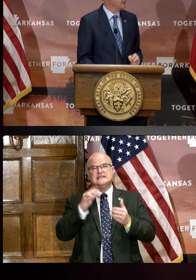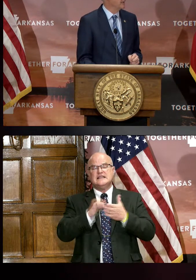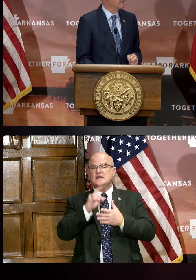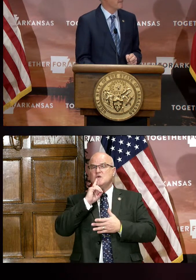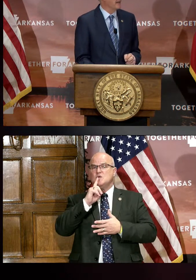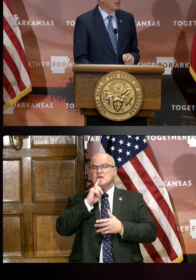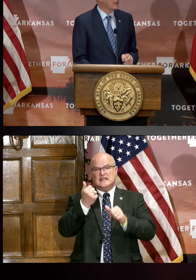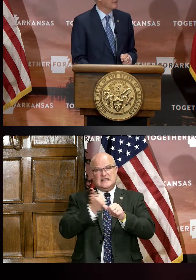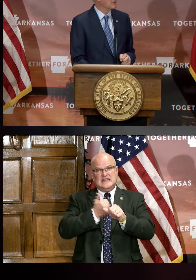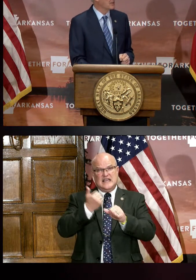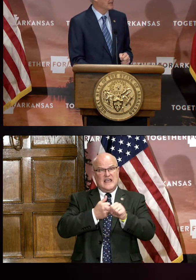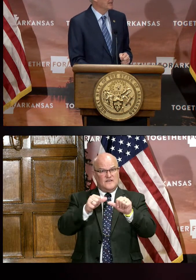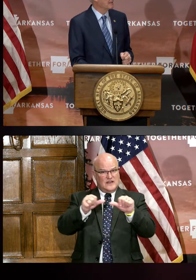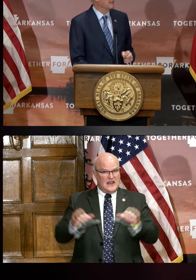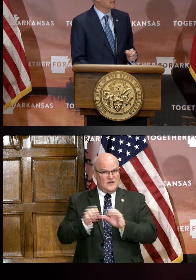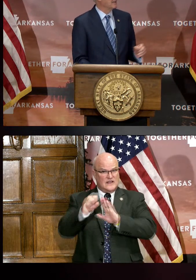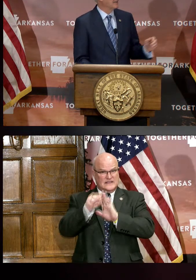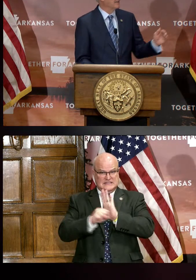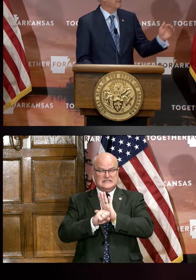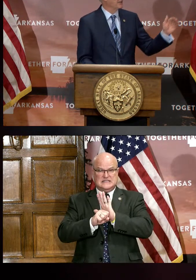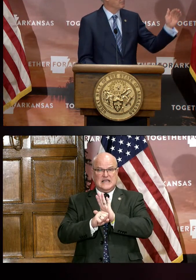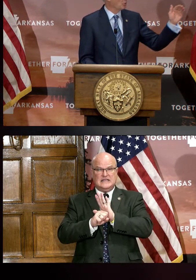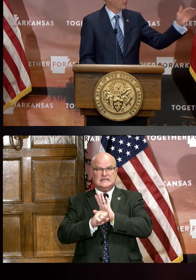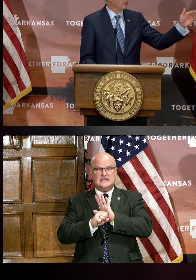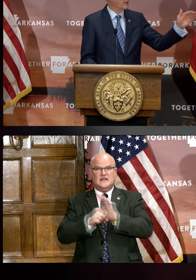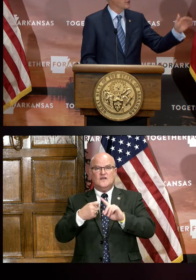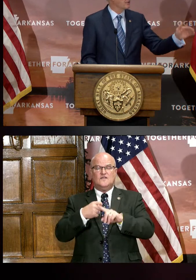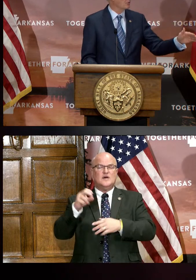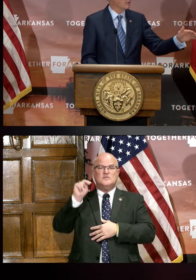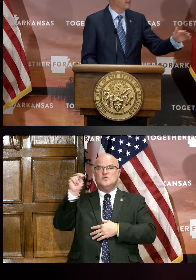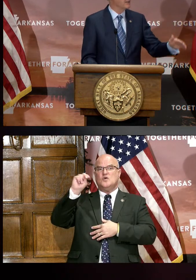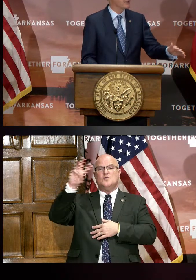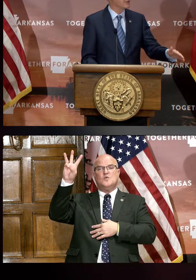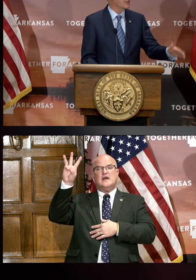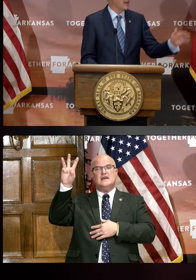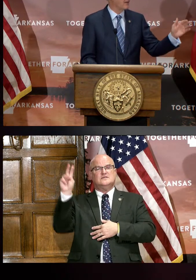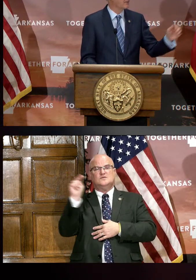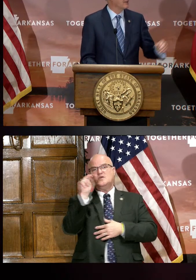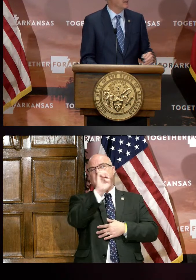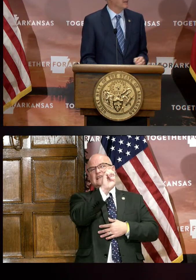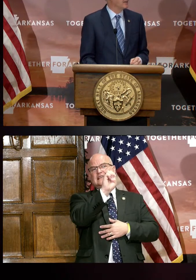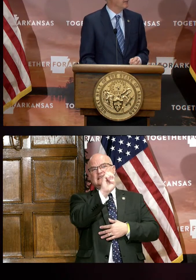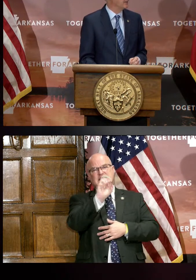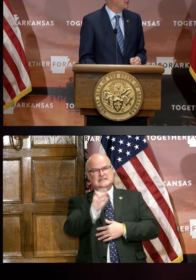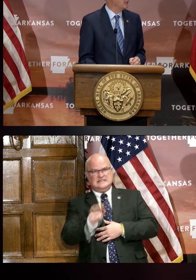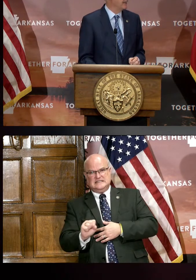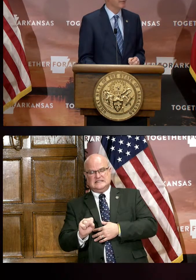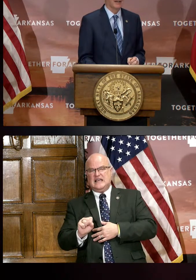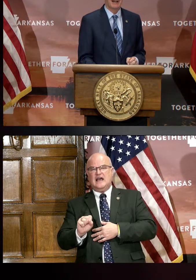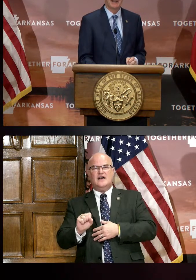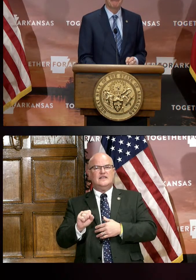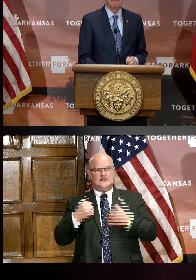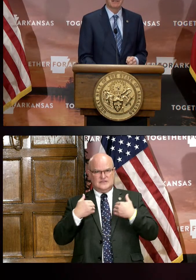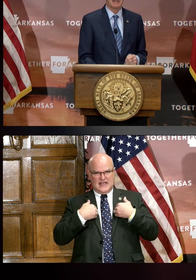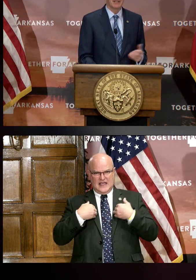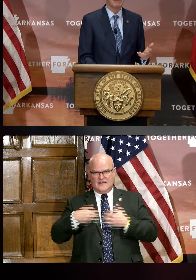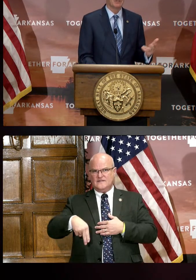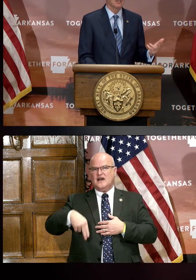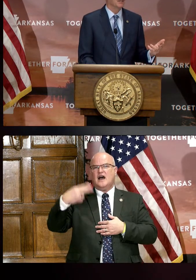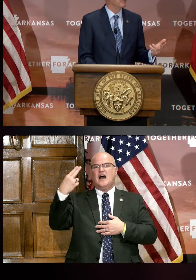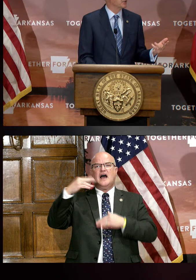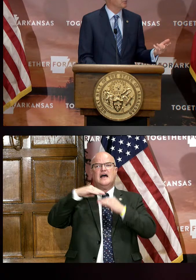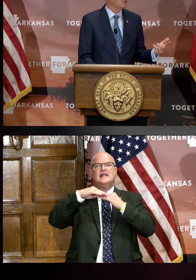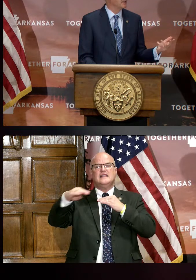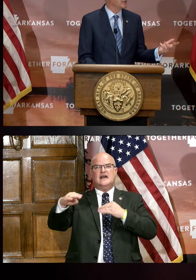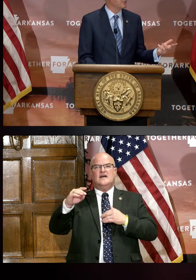in every area of the state, from northwest to northeast to south, that you have a high